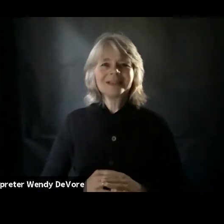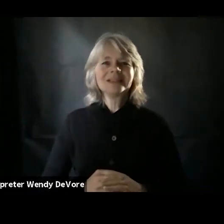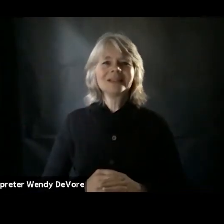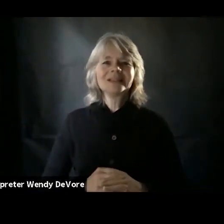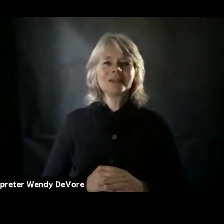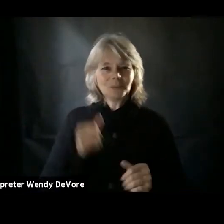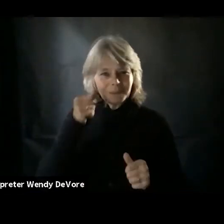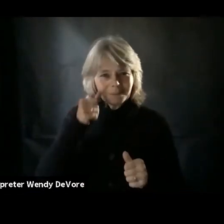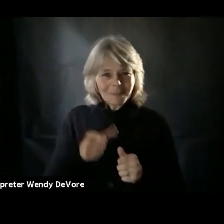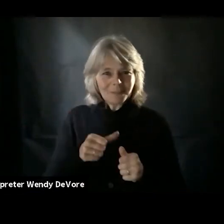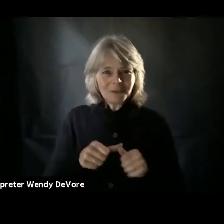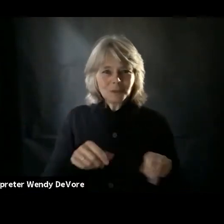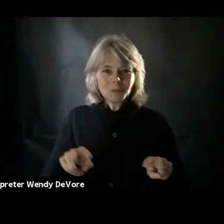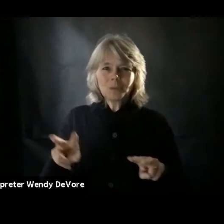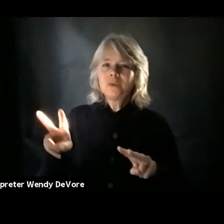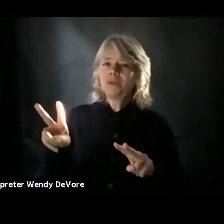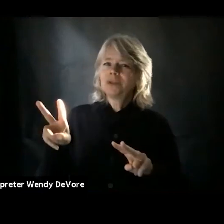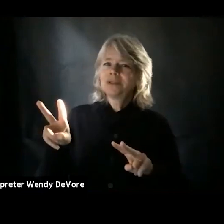head.